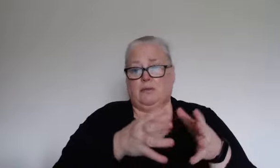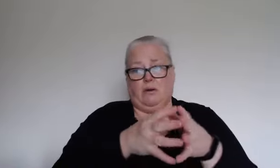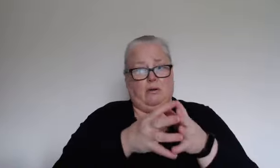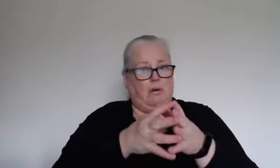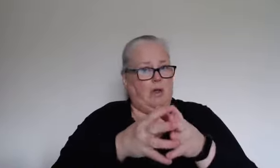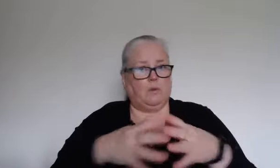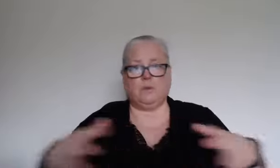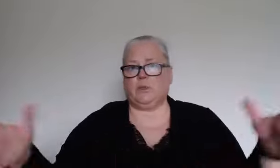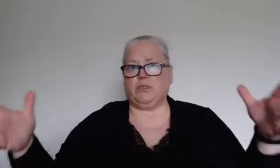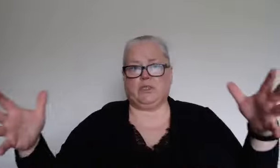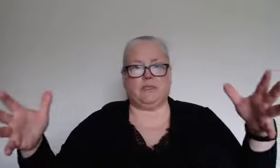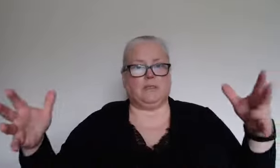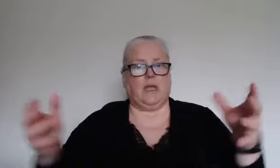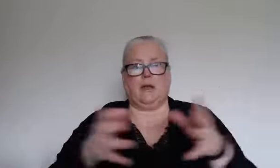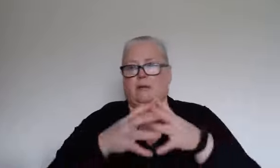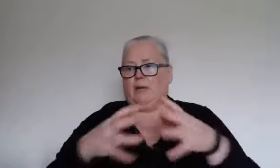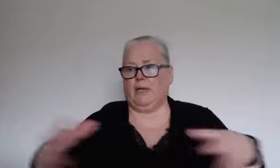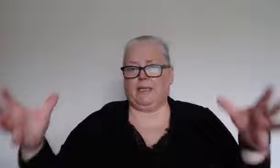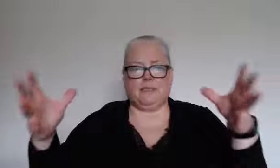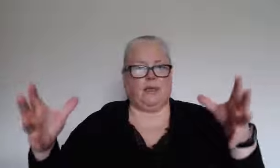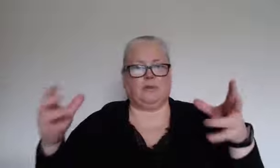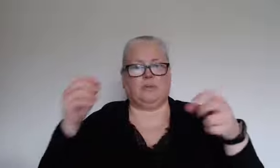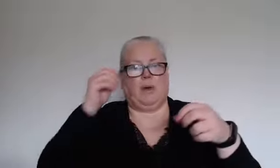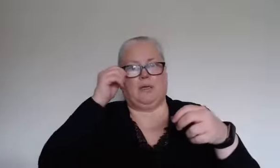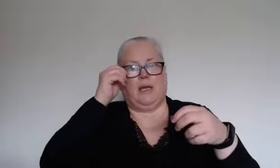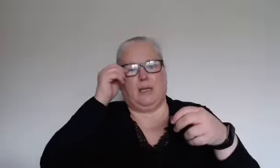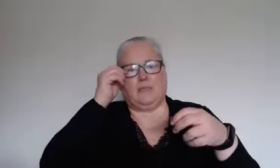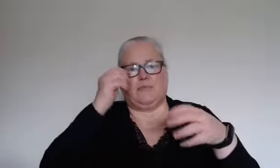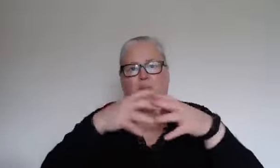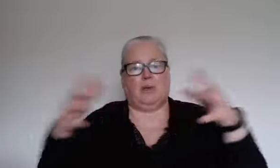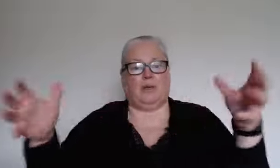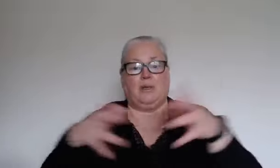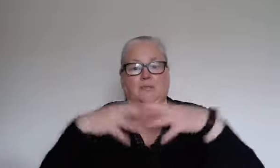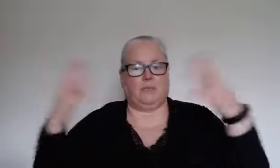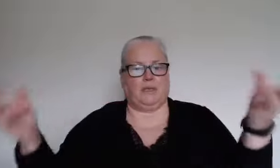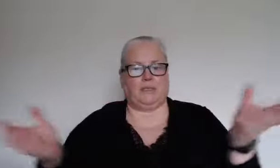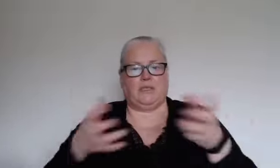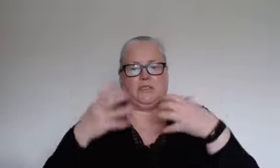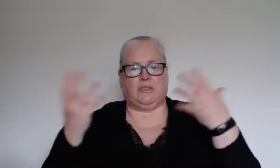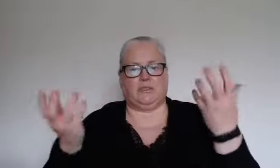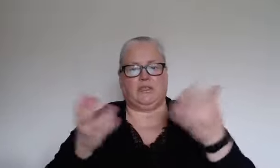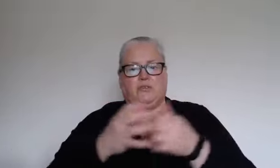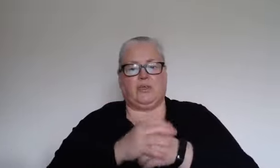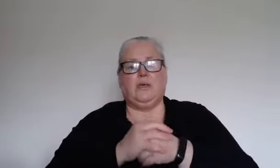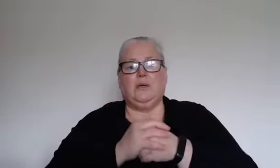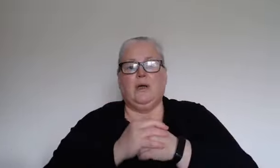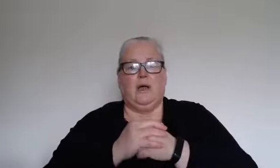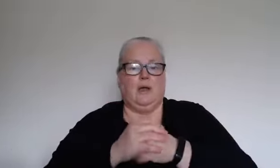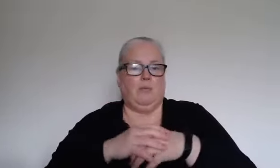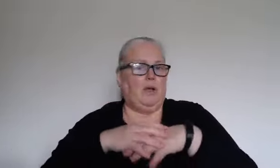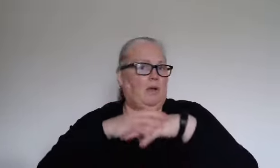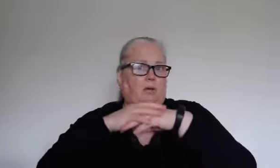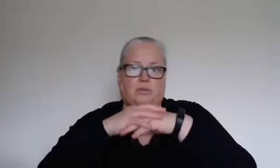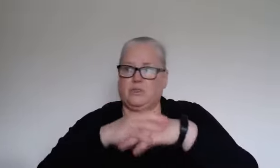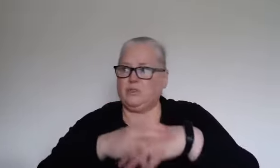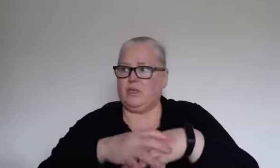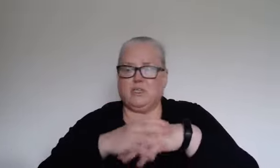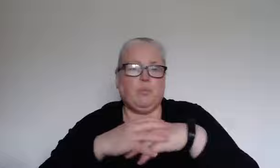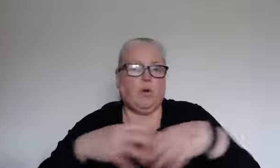are loads of worksheets in there. There are links out to podcasts, free podcasts for meditations, etc. Or just explore